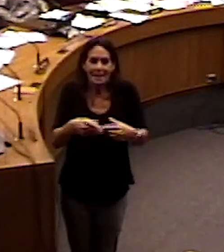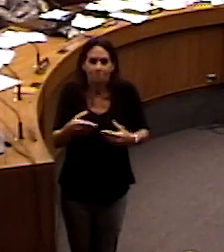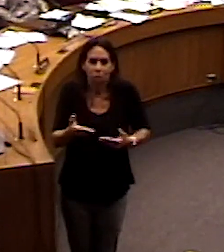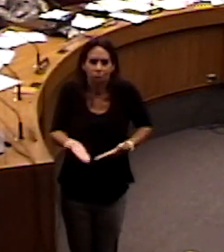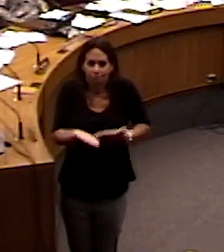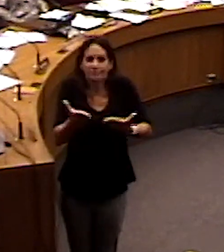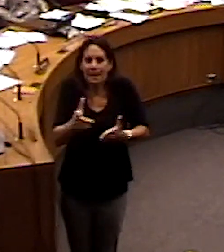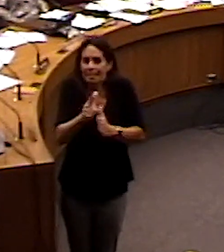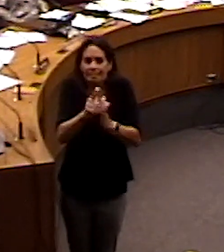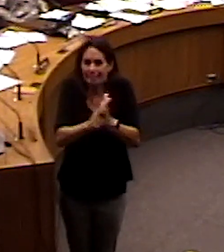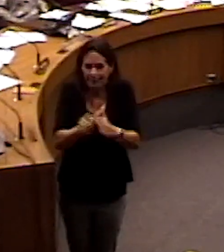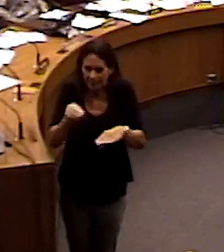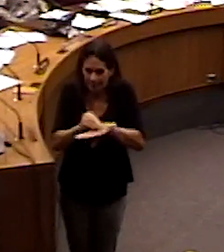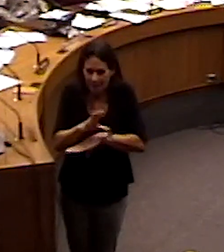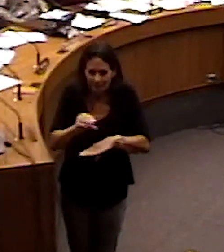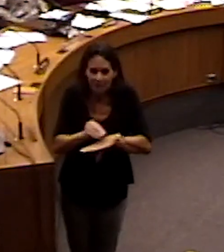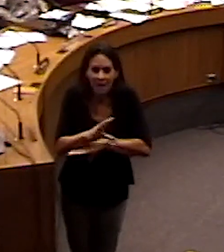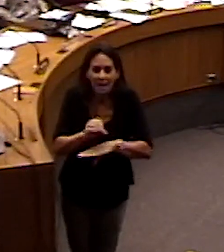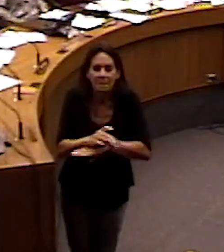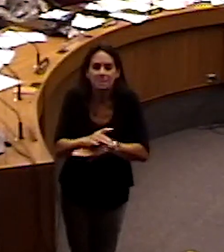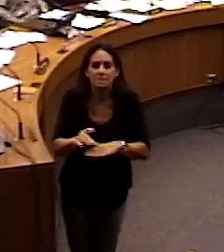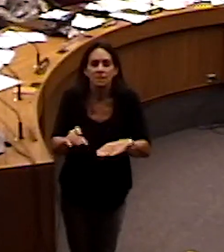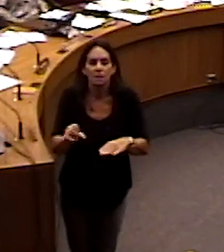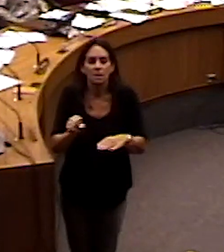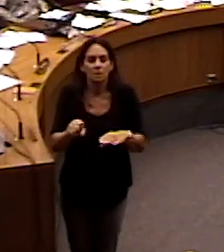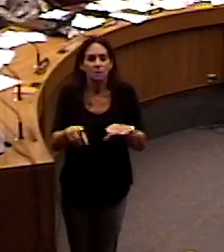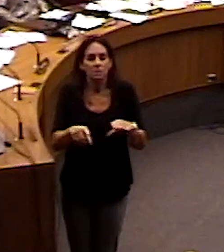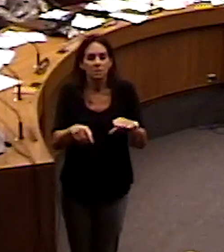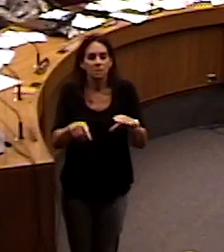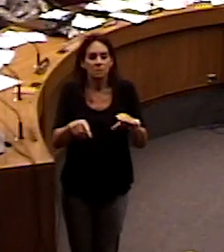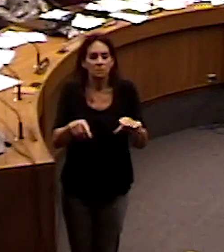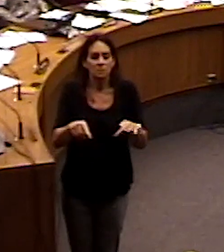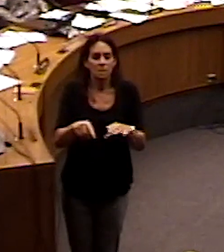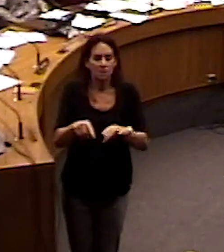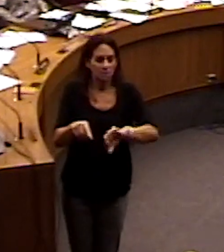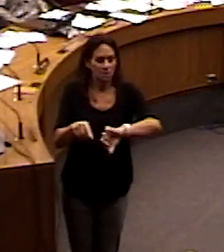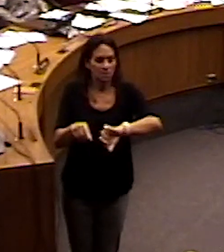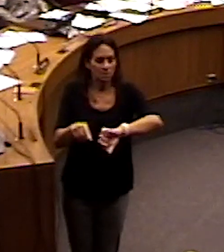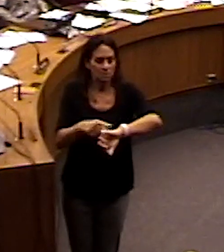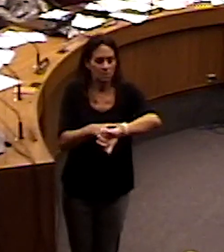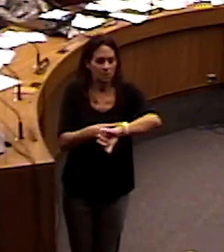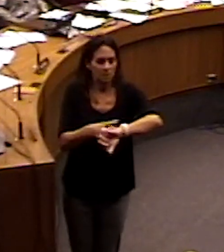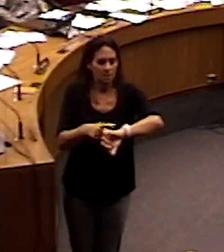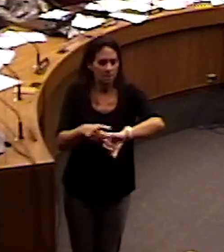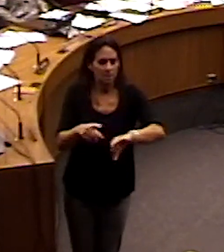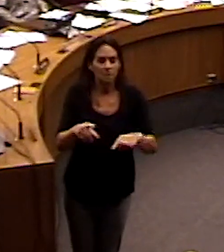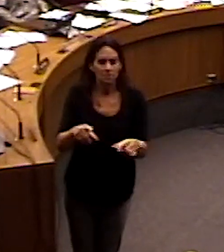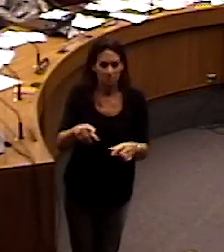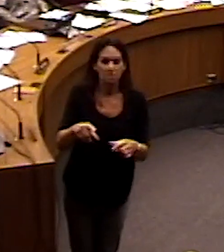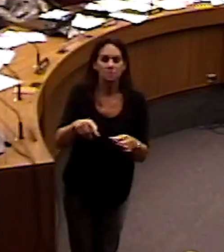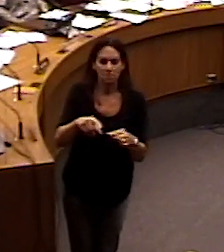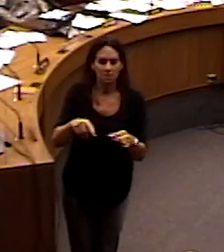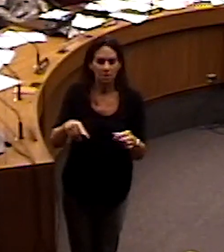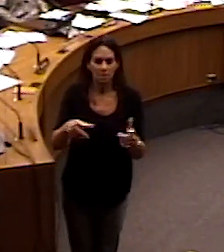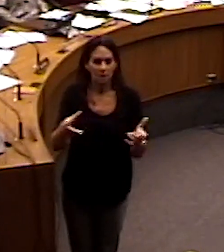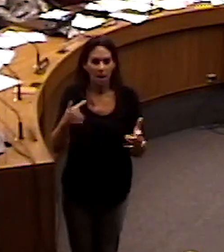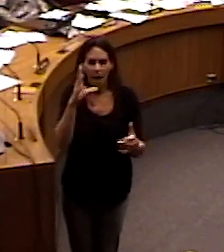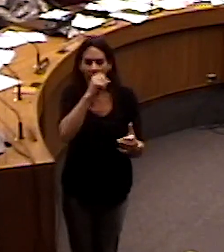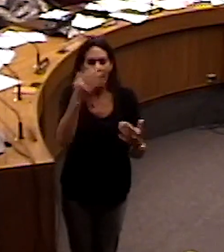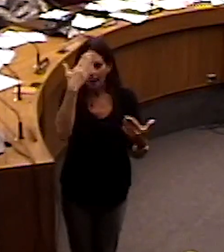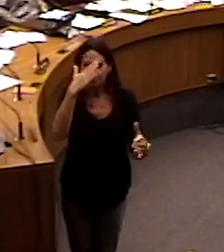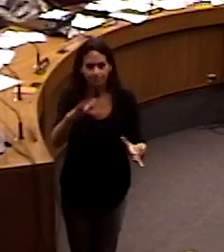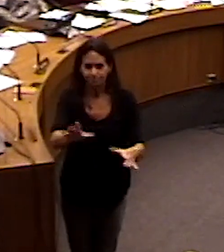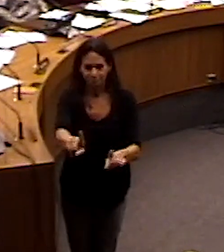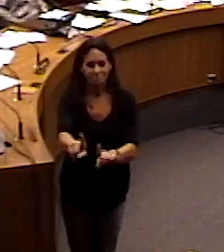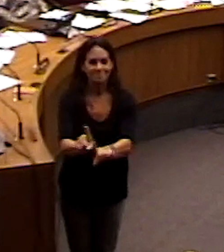to what you can or couldn't do, but there are tools at your disposal, and legal counsel, even if they say